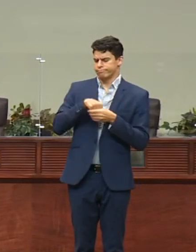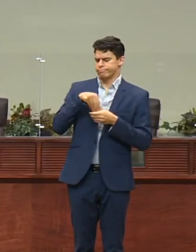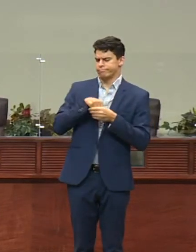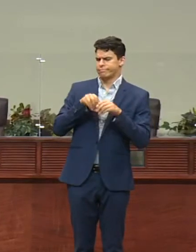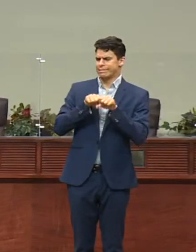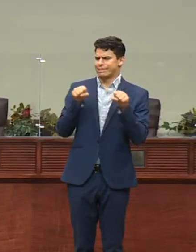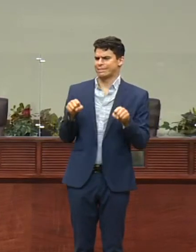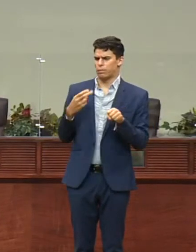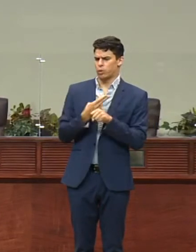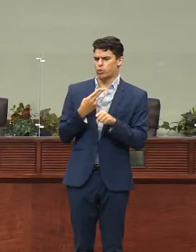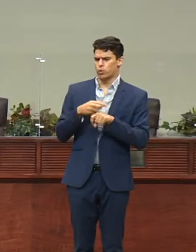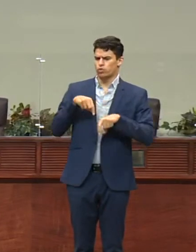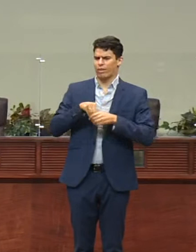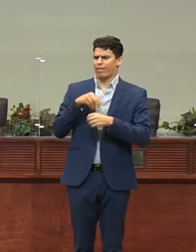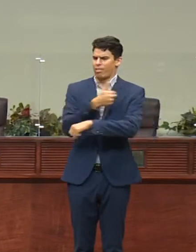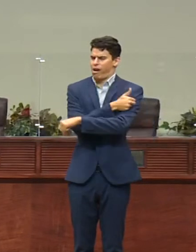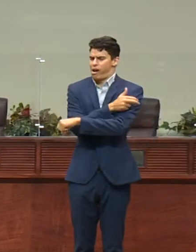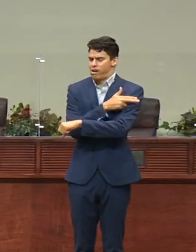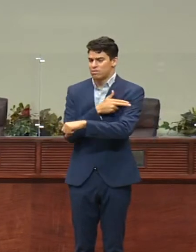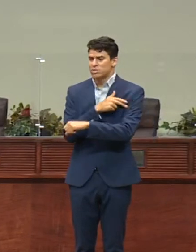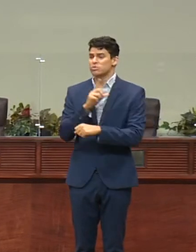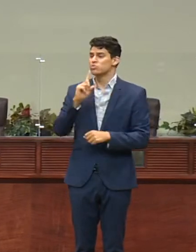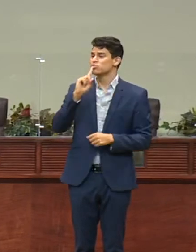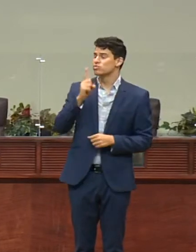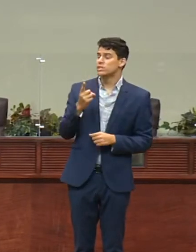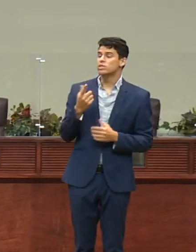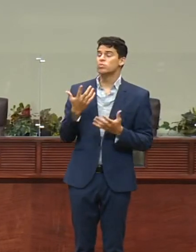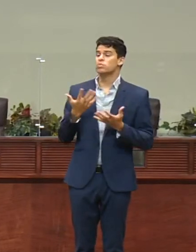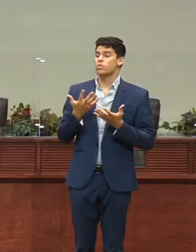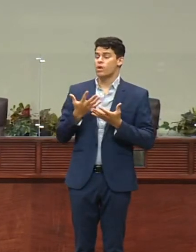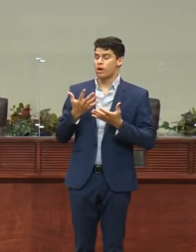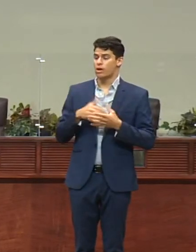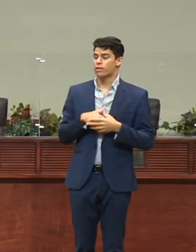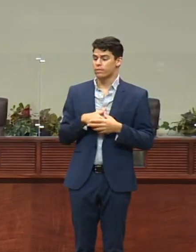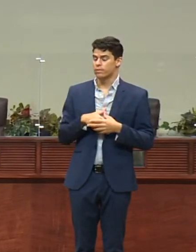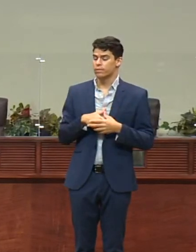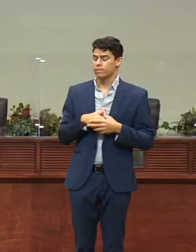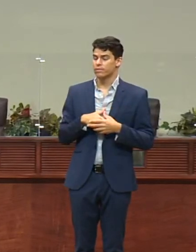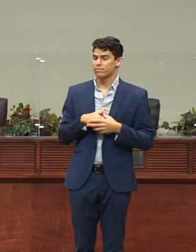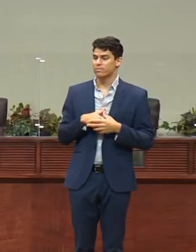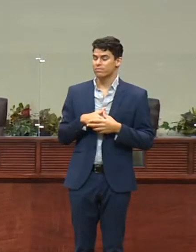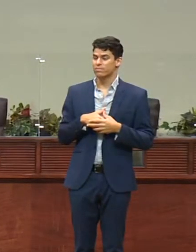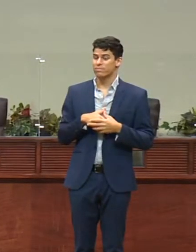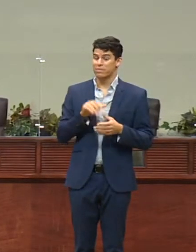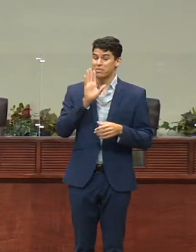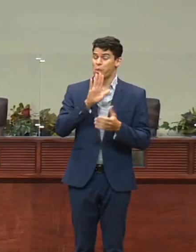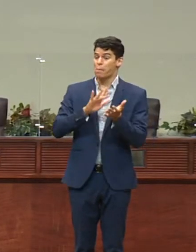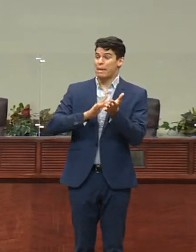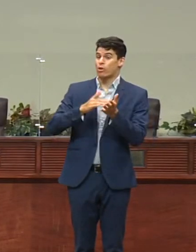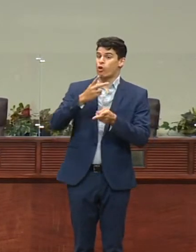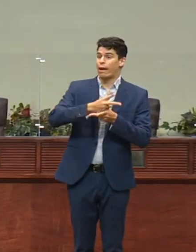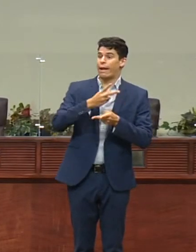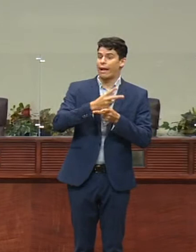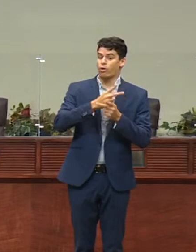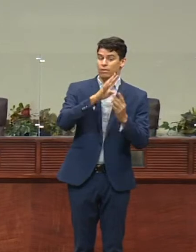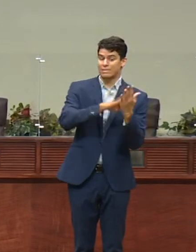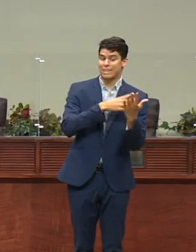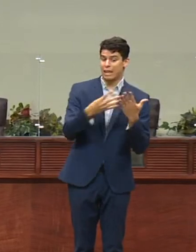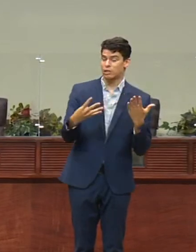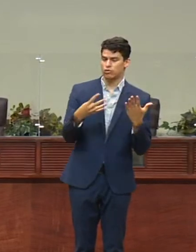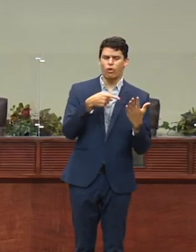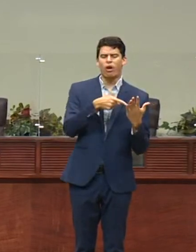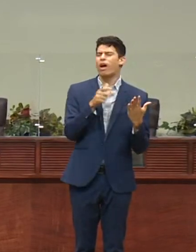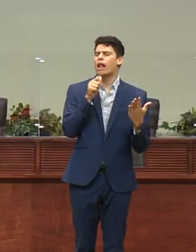we use to try to postpone, reschedule medical care that is not